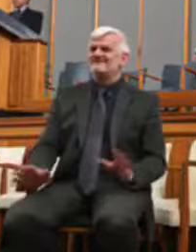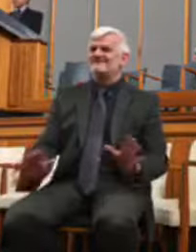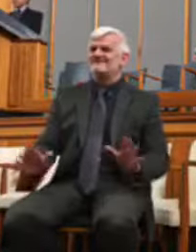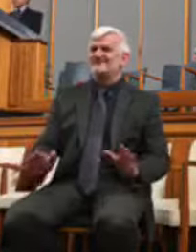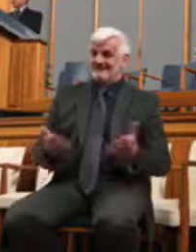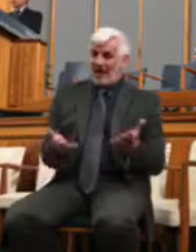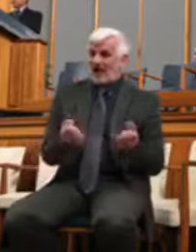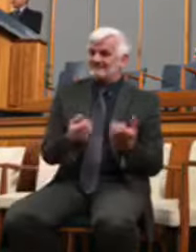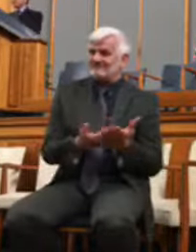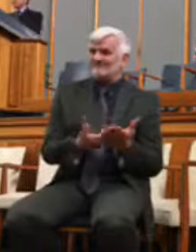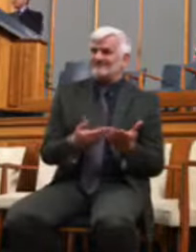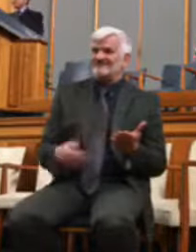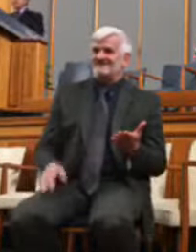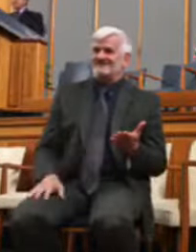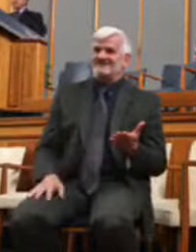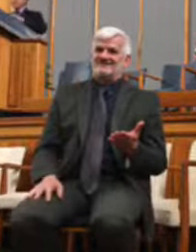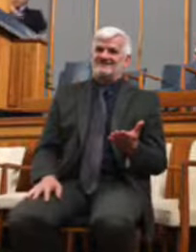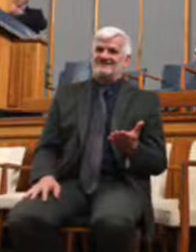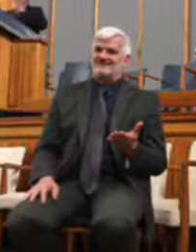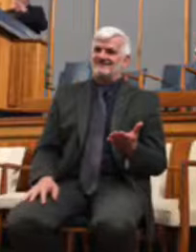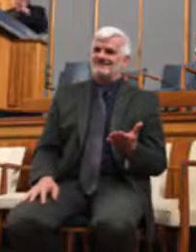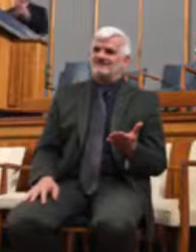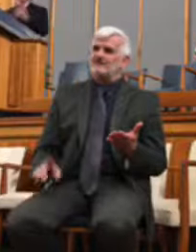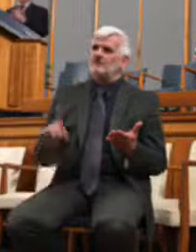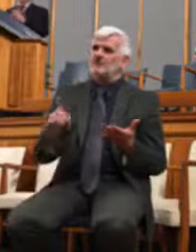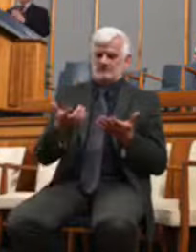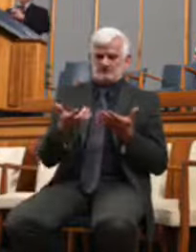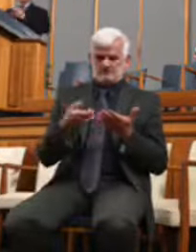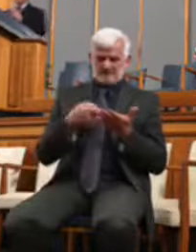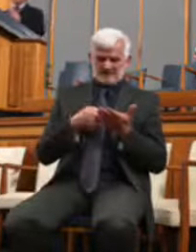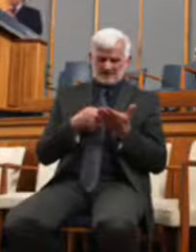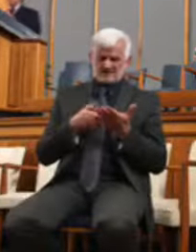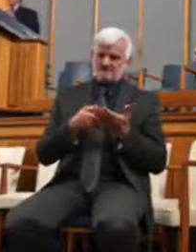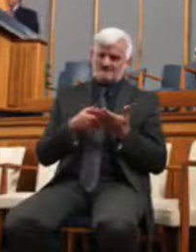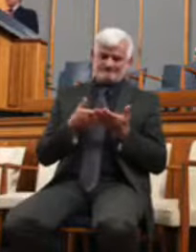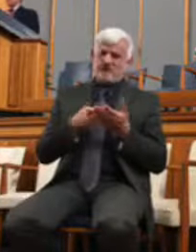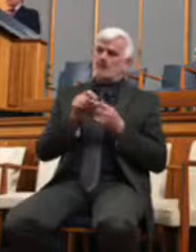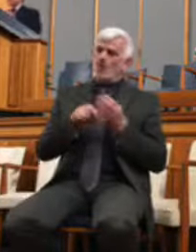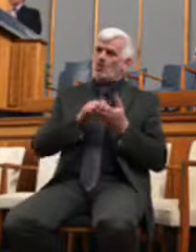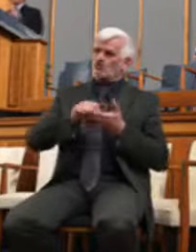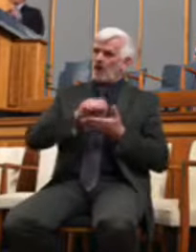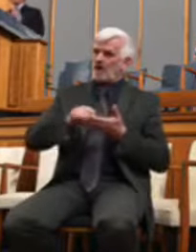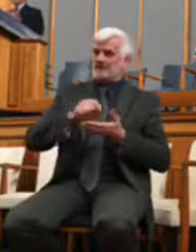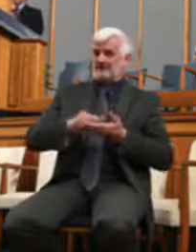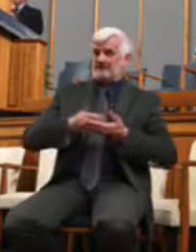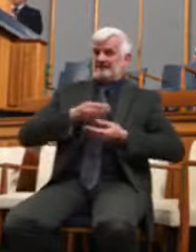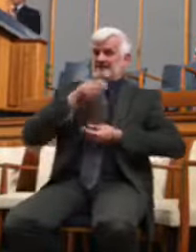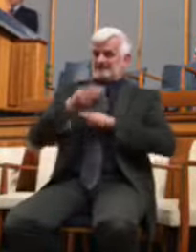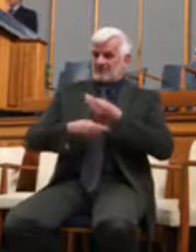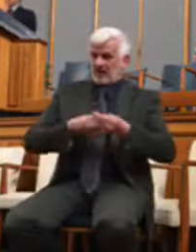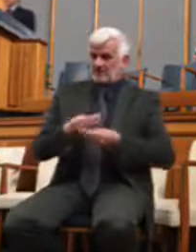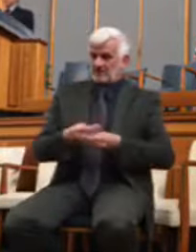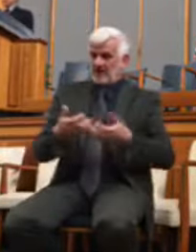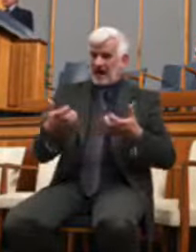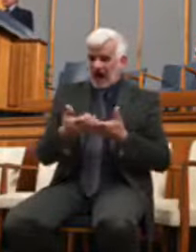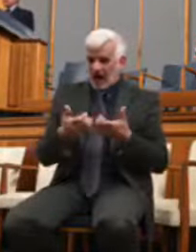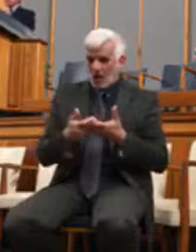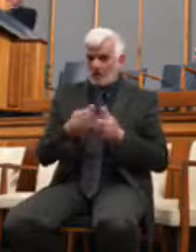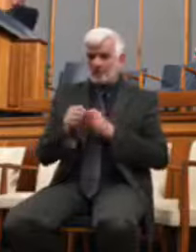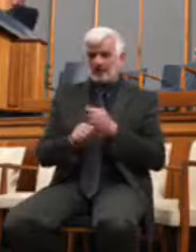Paul is going to give us what made his ministry. If you want, everything is condensed for us